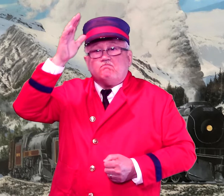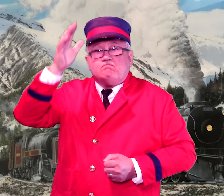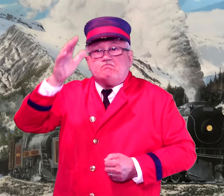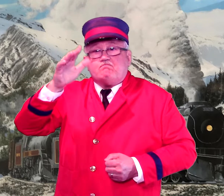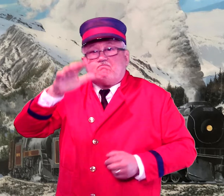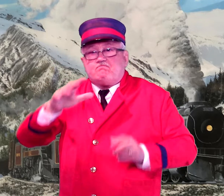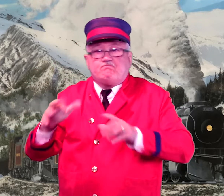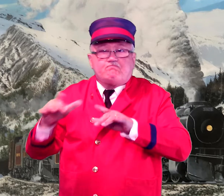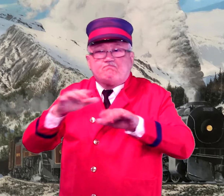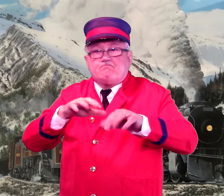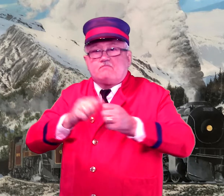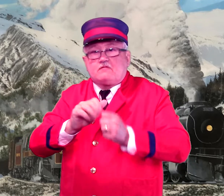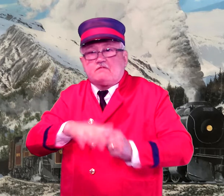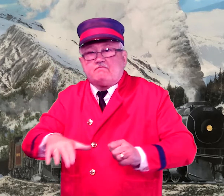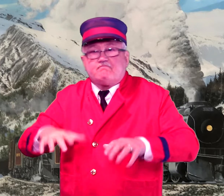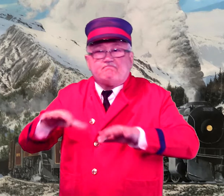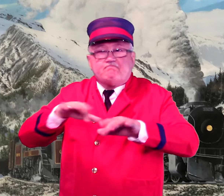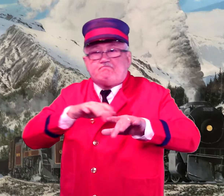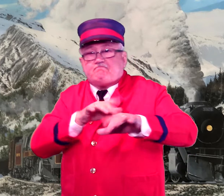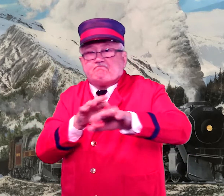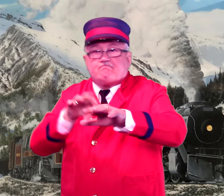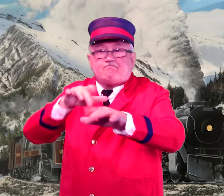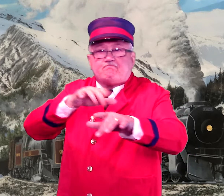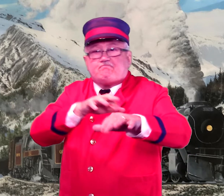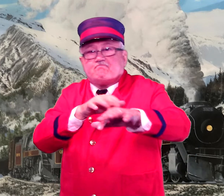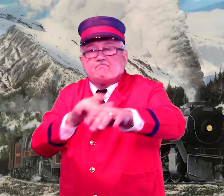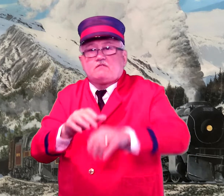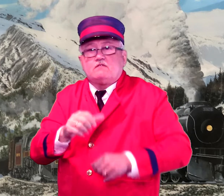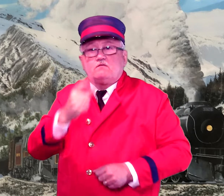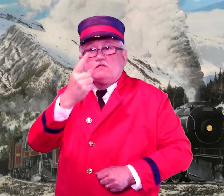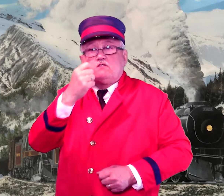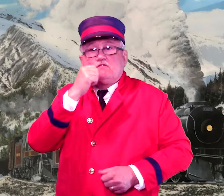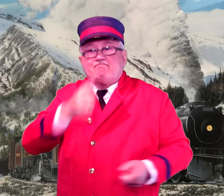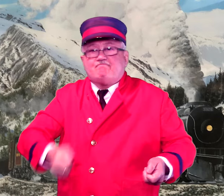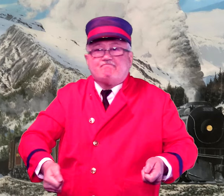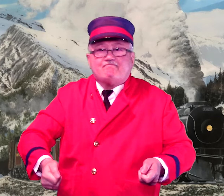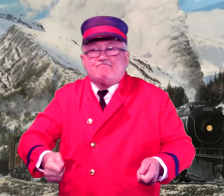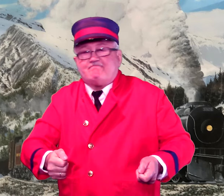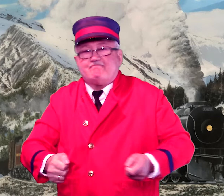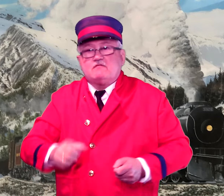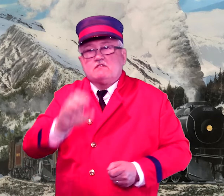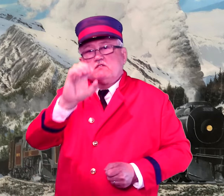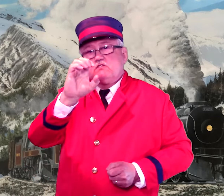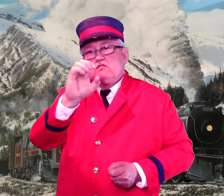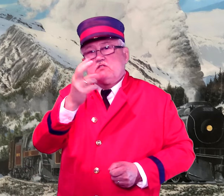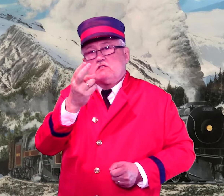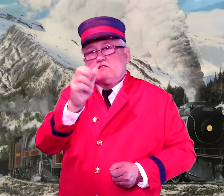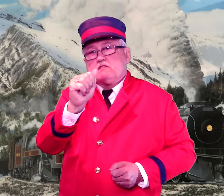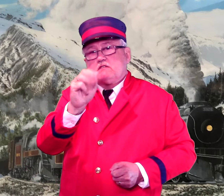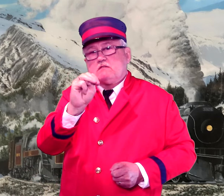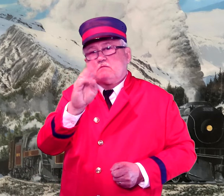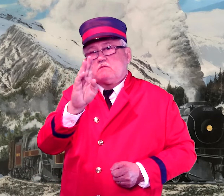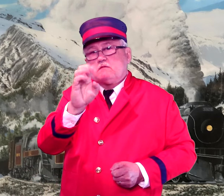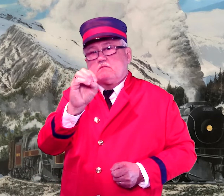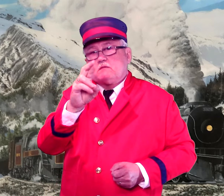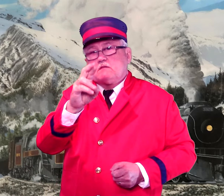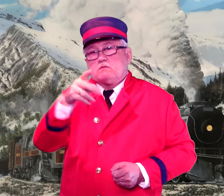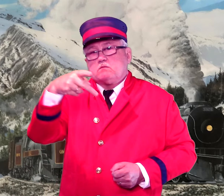boys. The parents would bring their children to the train station to see them off. There's a story of one young